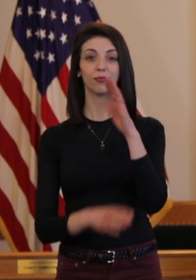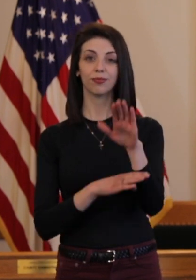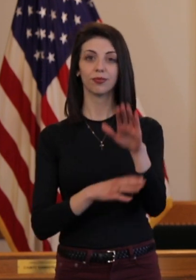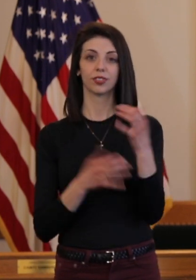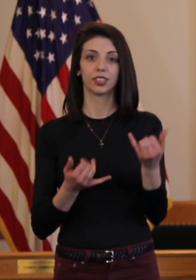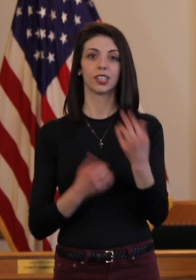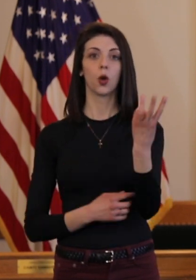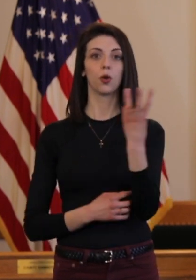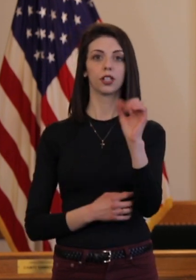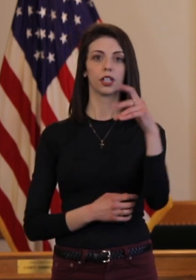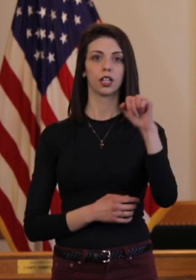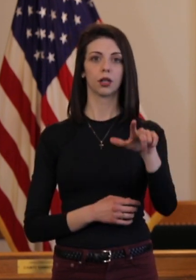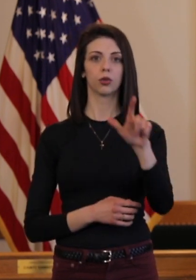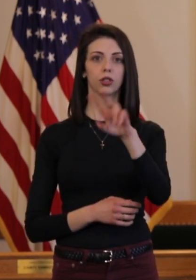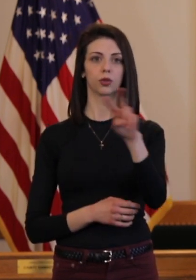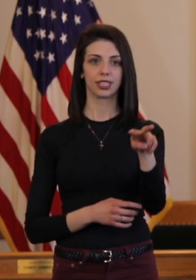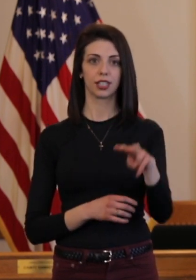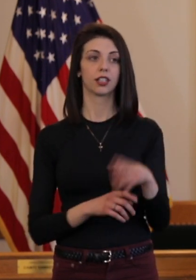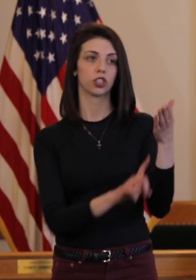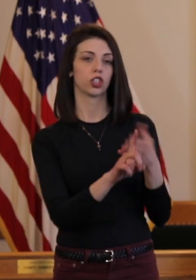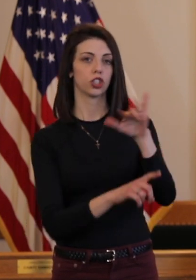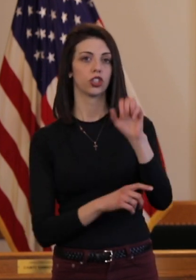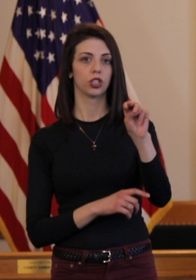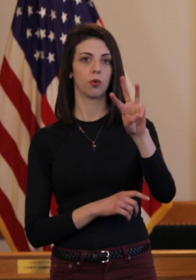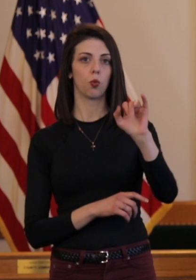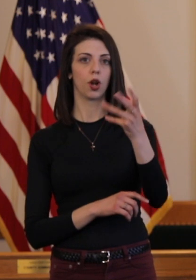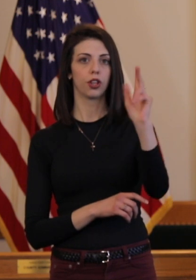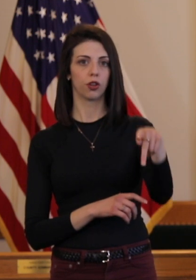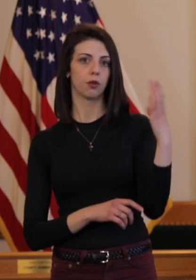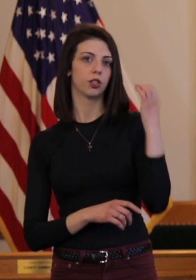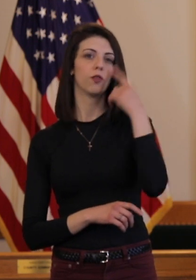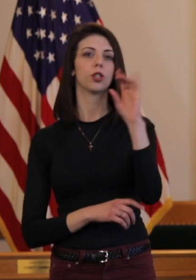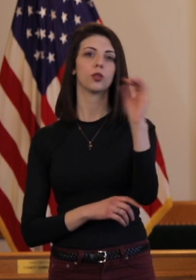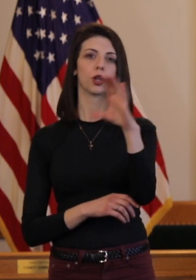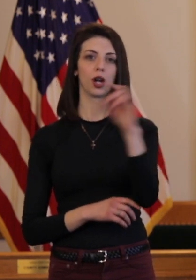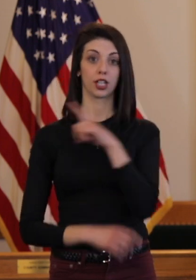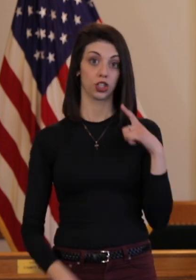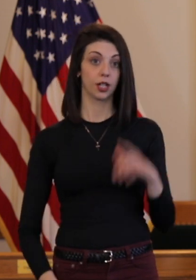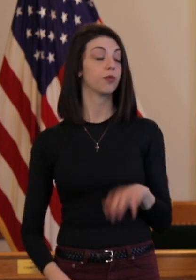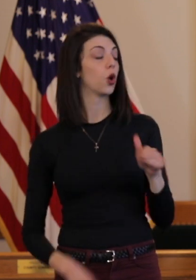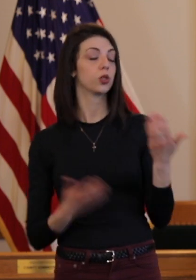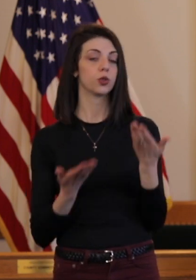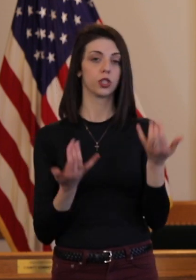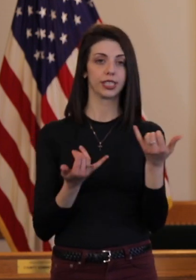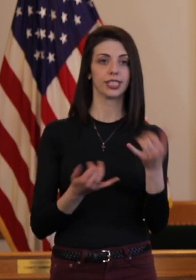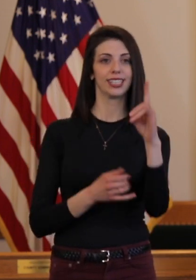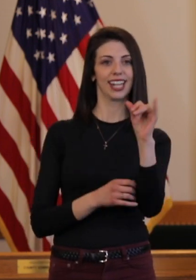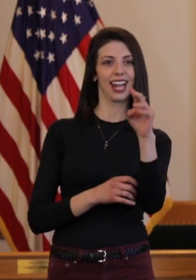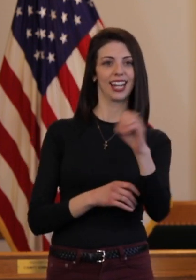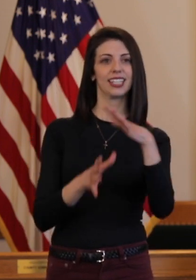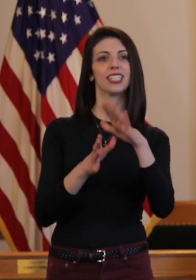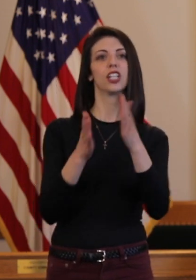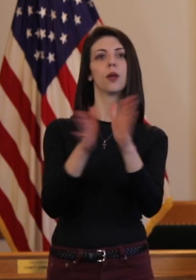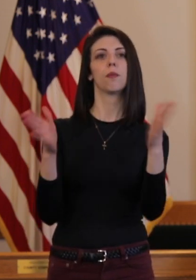Good afternoon. Today is Wednesday, April 22nd. I'm Jim Weatherup, Chairman of the Oswego County Legislature. With me today are Diane Oldenburg, Senior Public